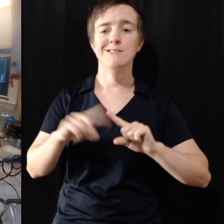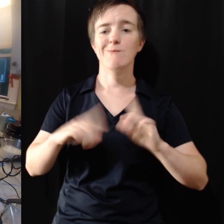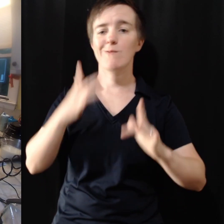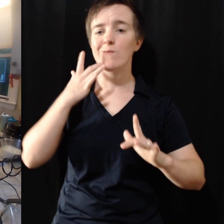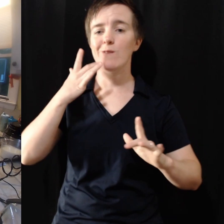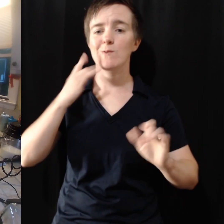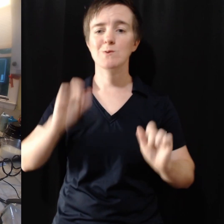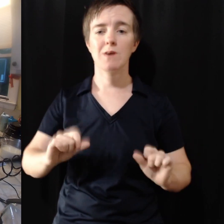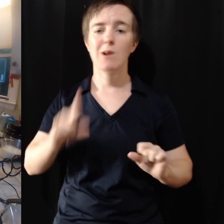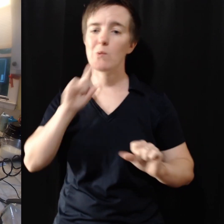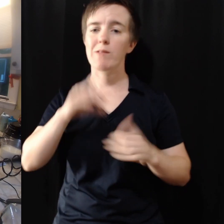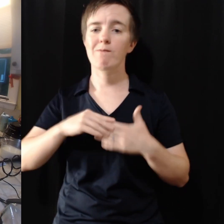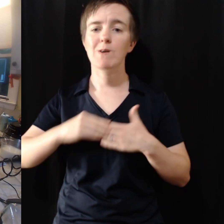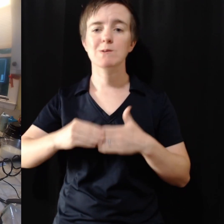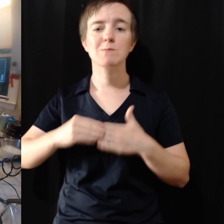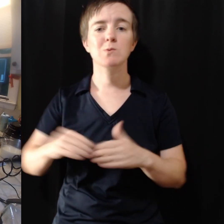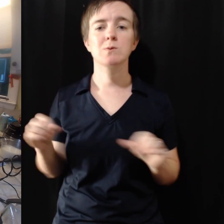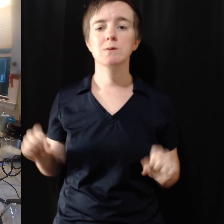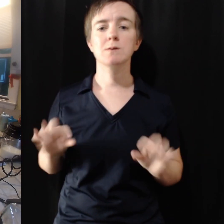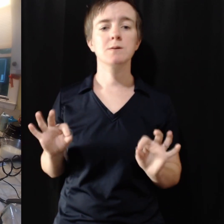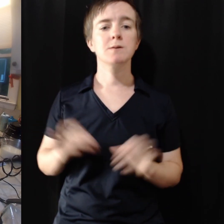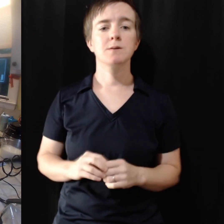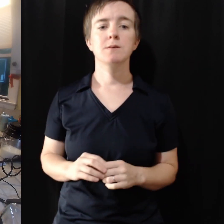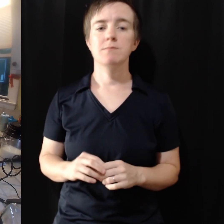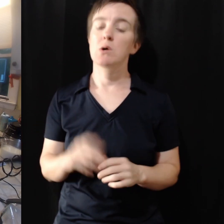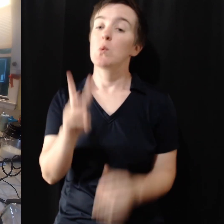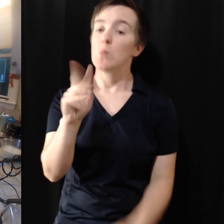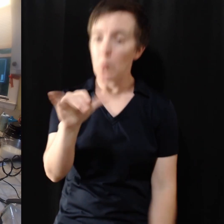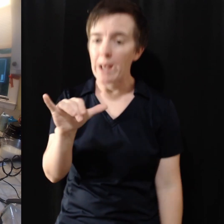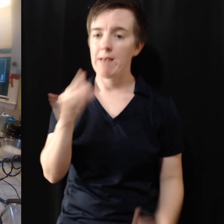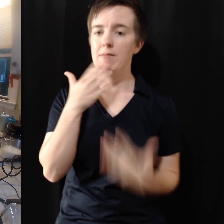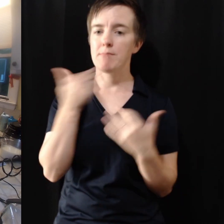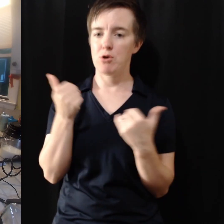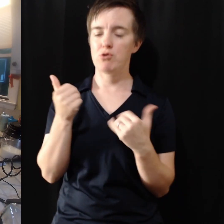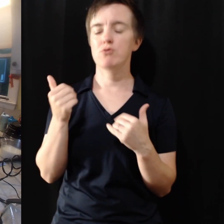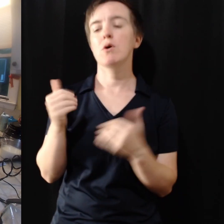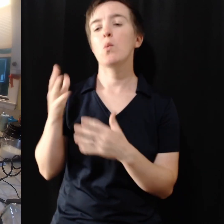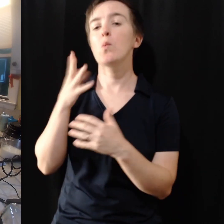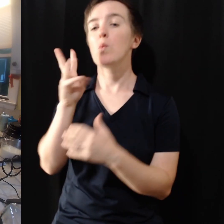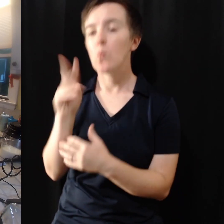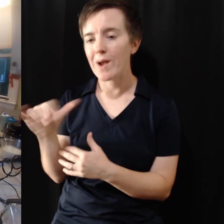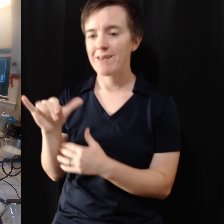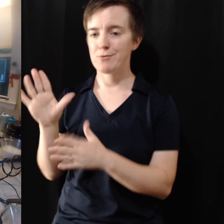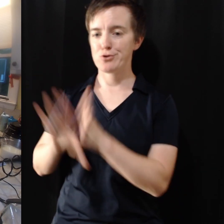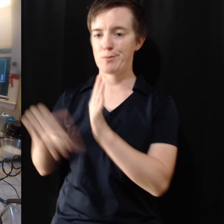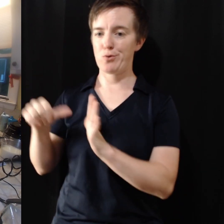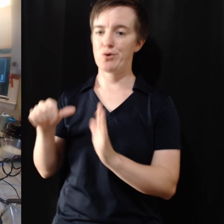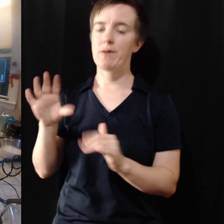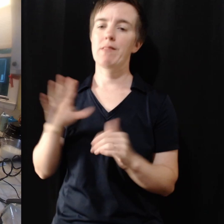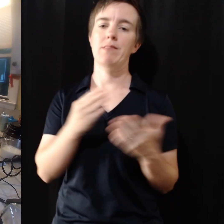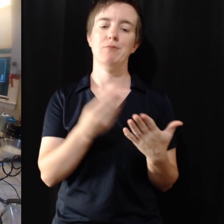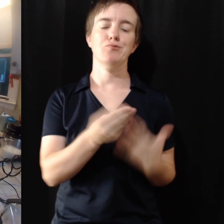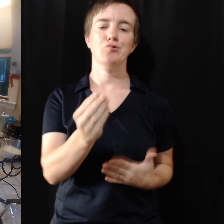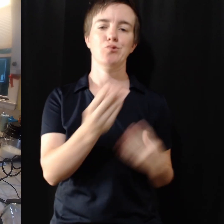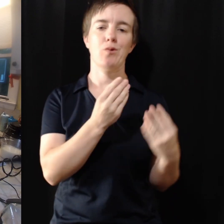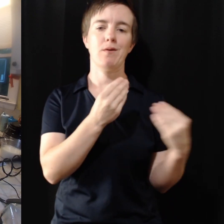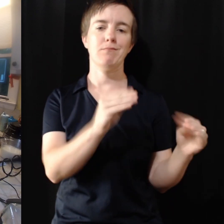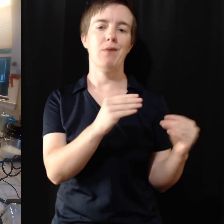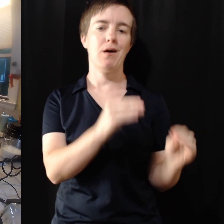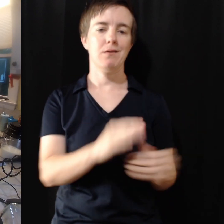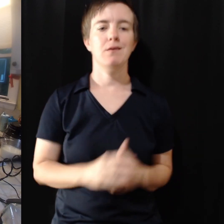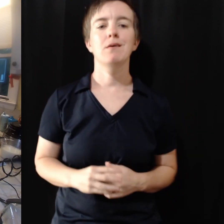it or anything like that. It's really flexible. Way better than the store-bought and way cheaper. So that's